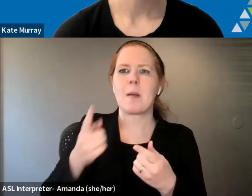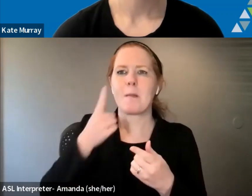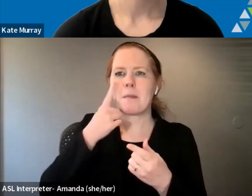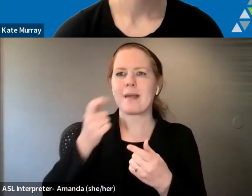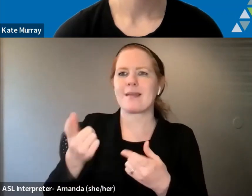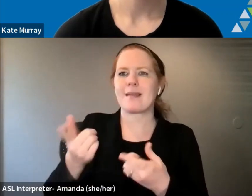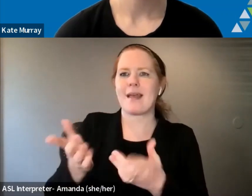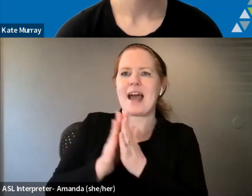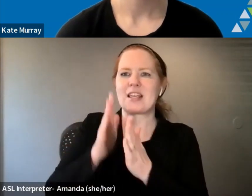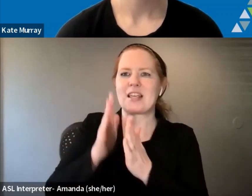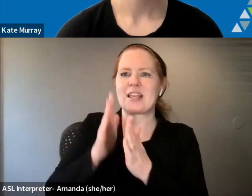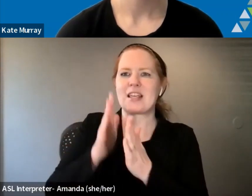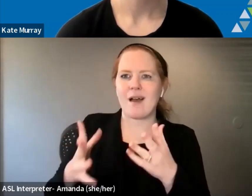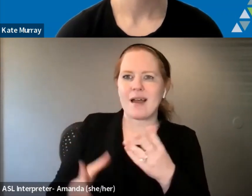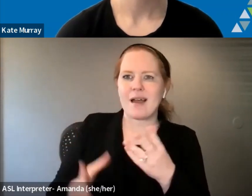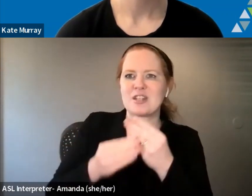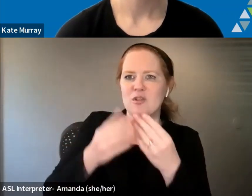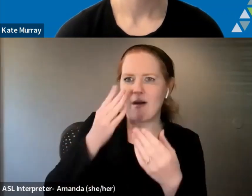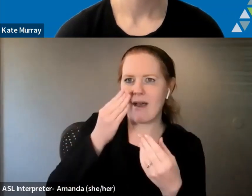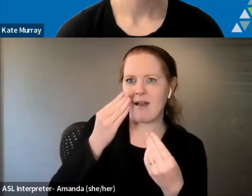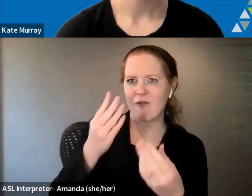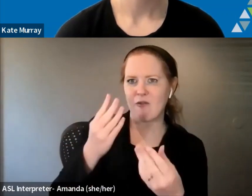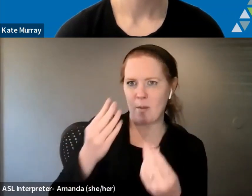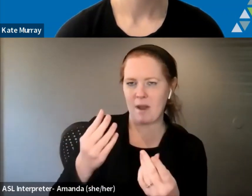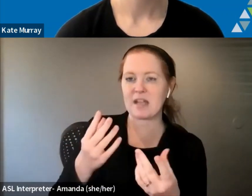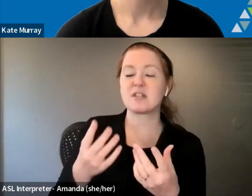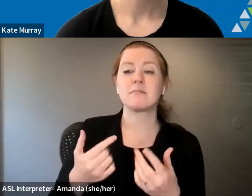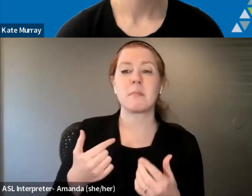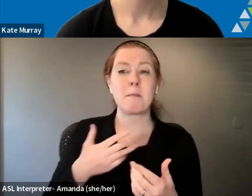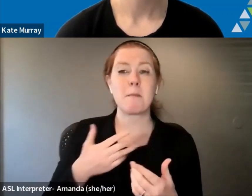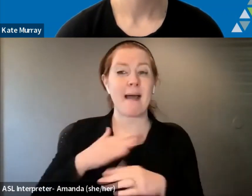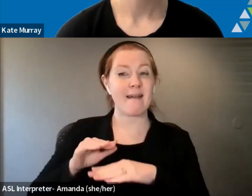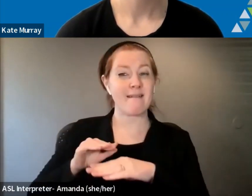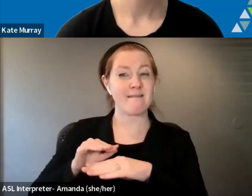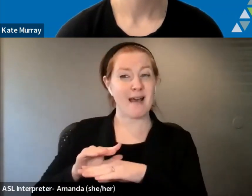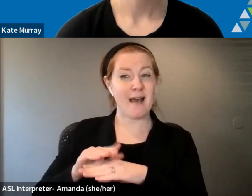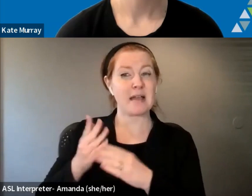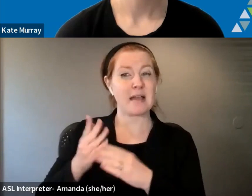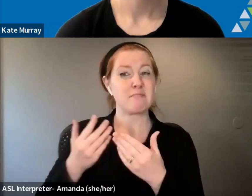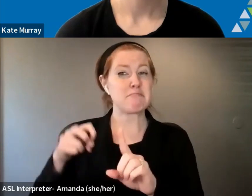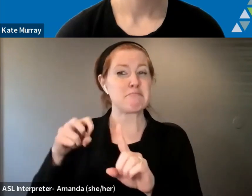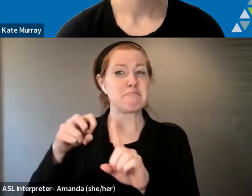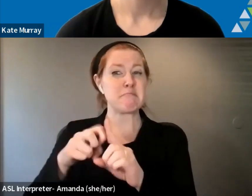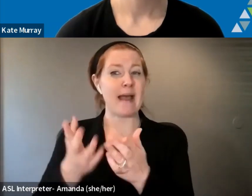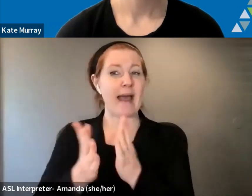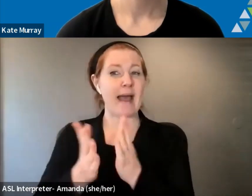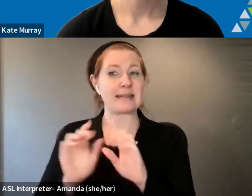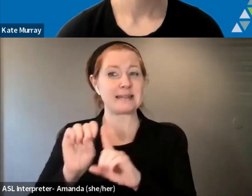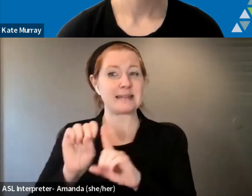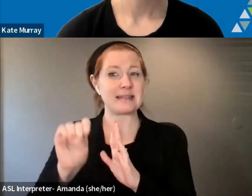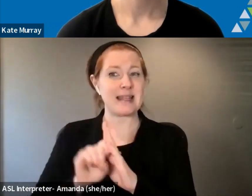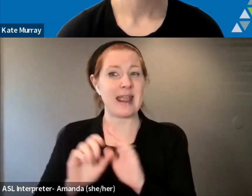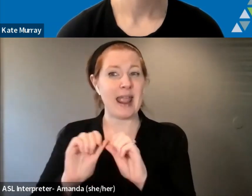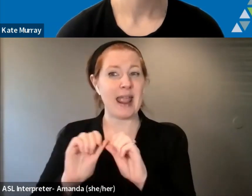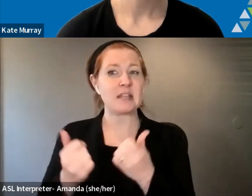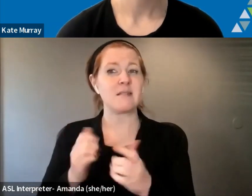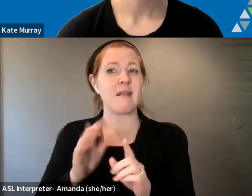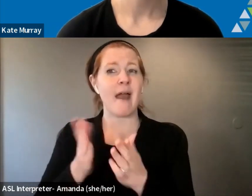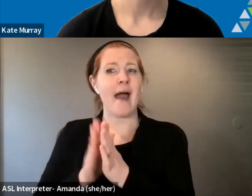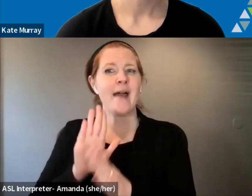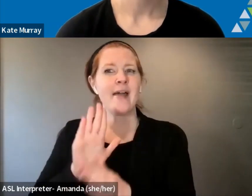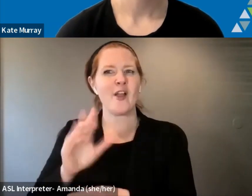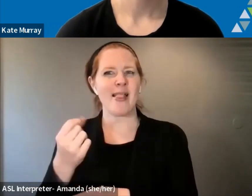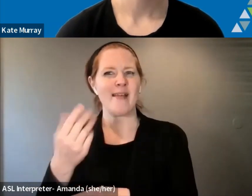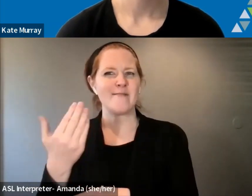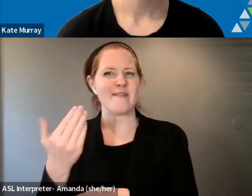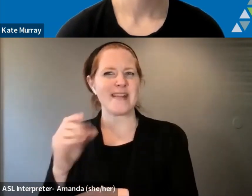additional information. So my advice would be to ask the state agency about the status of their 1115.